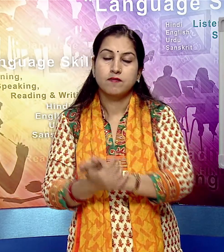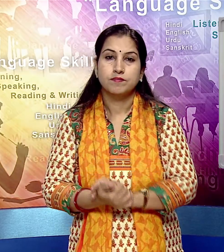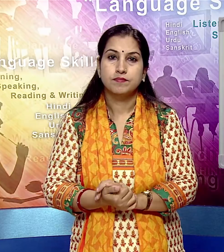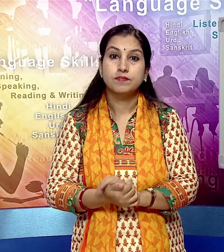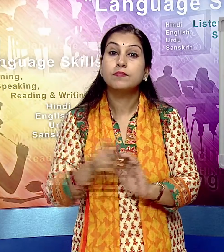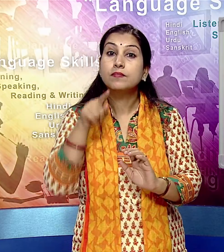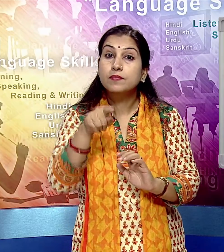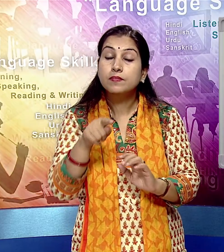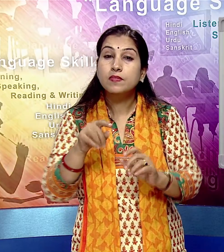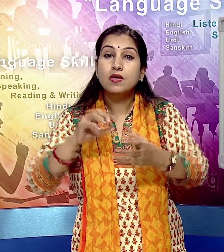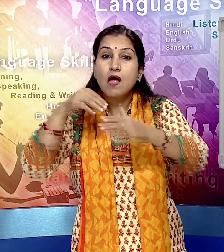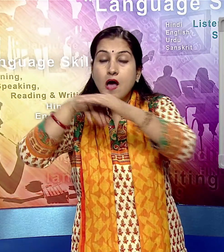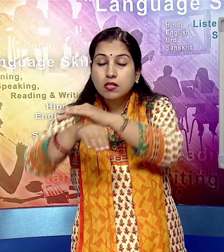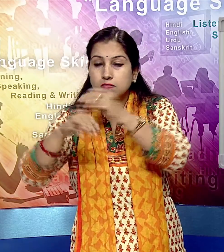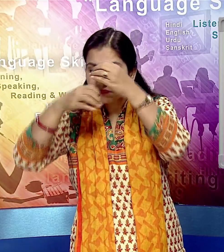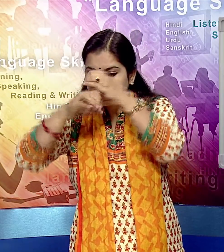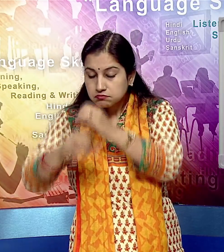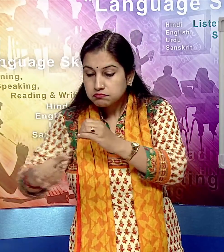induced by some microorganisms